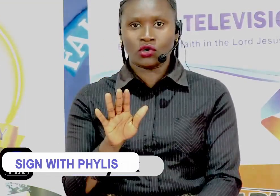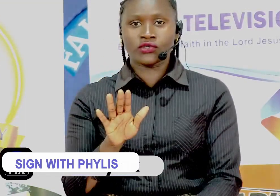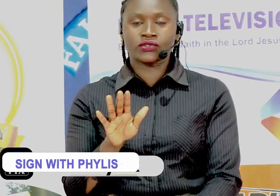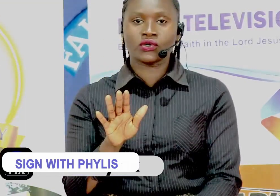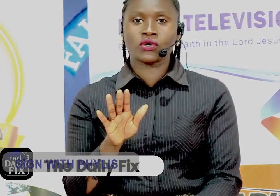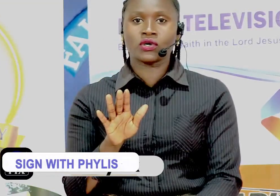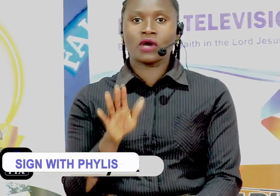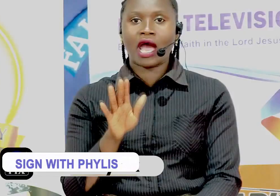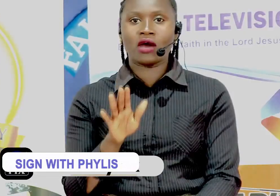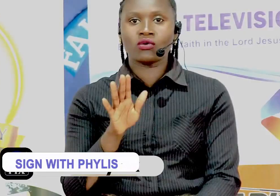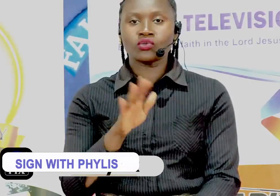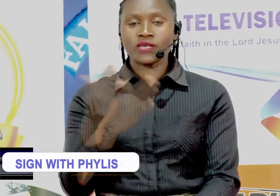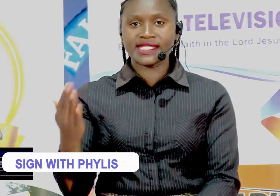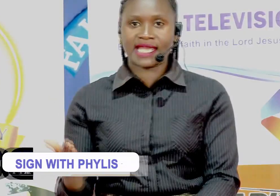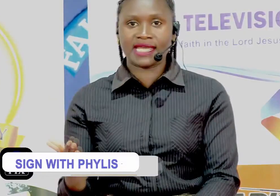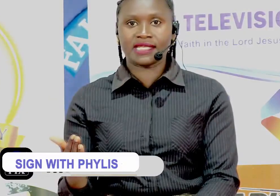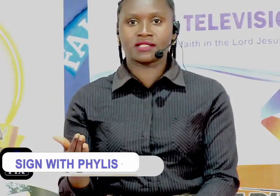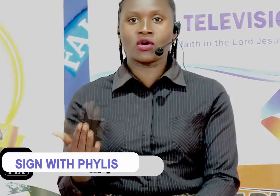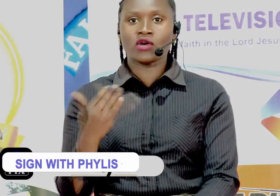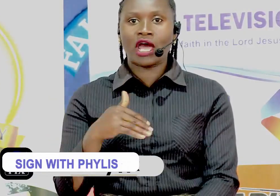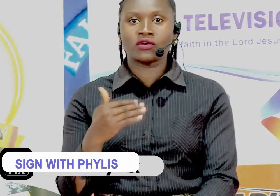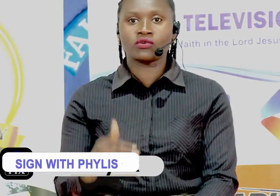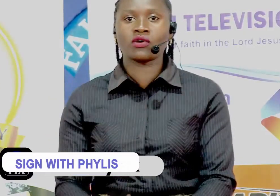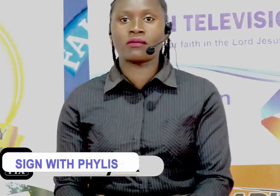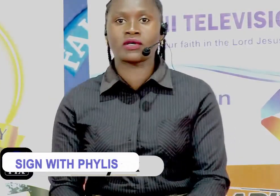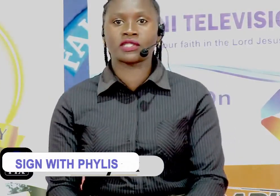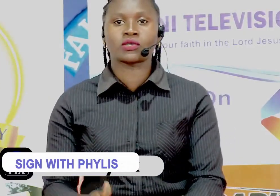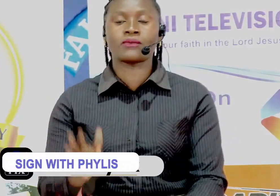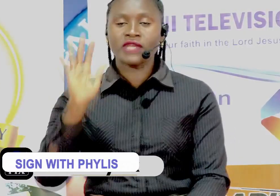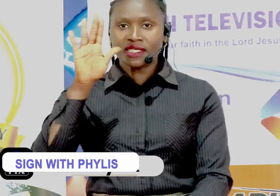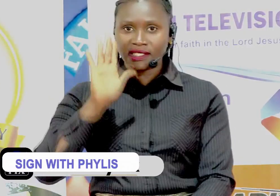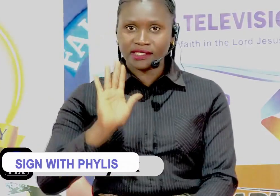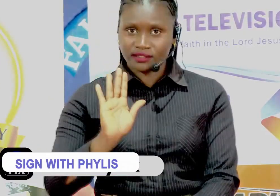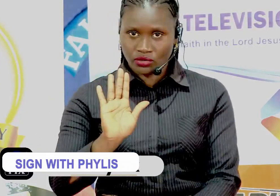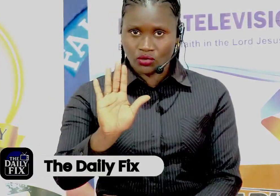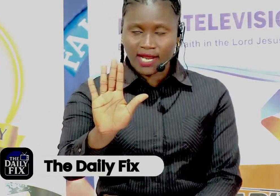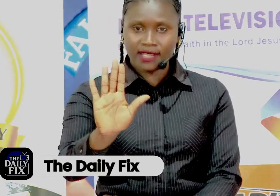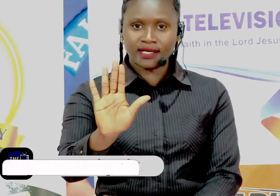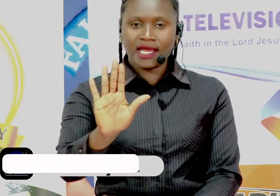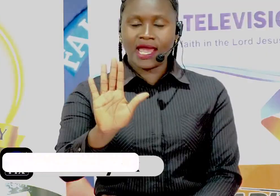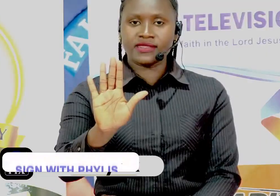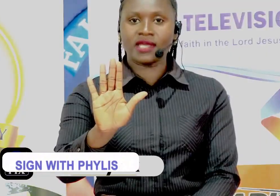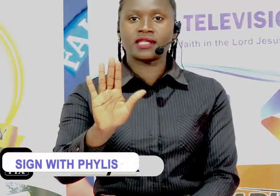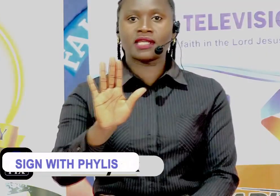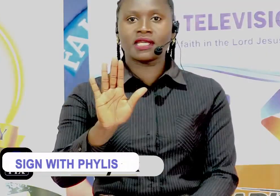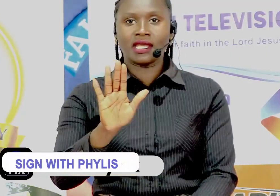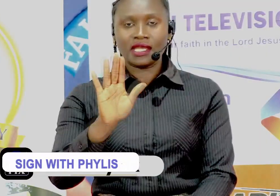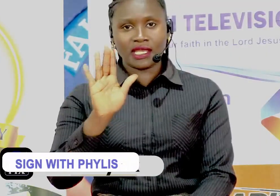So how do we sign it or how do we go about it? So this is your and then in